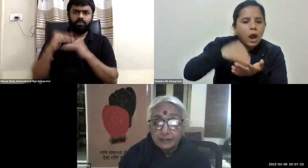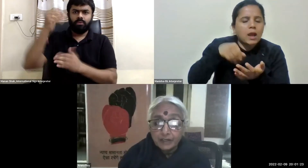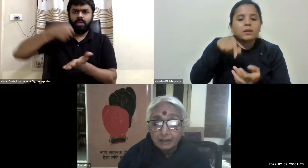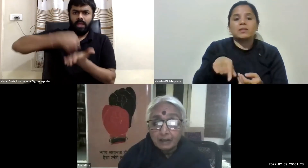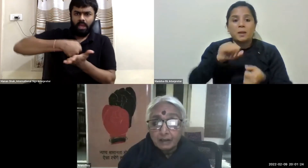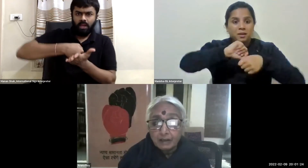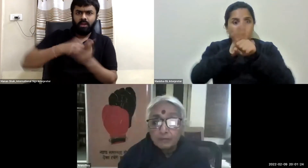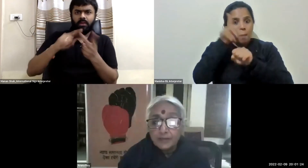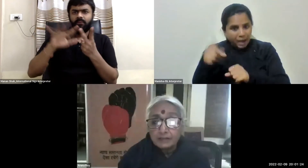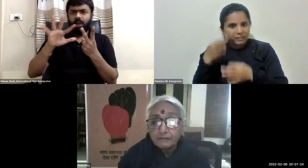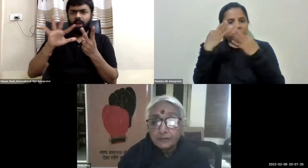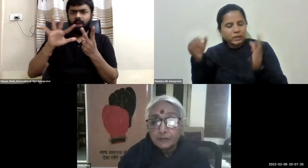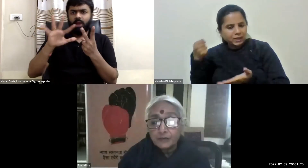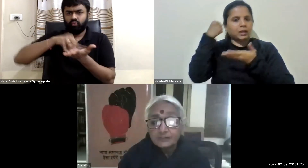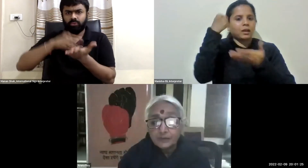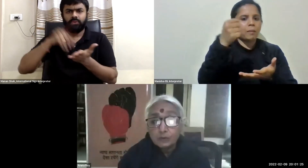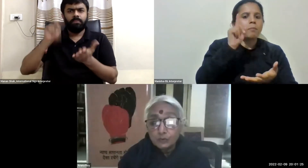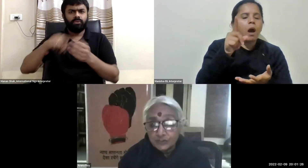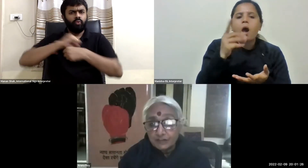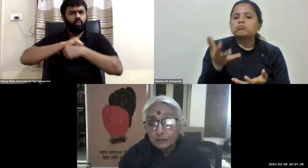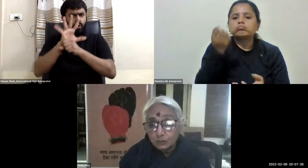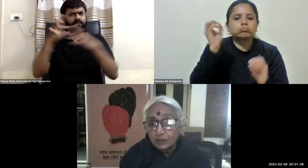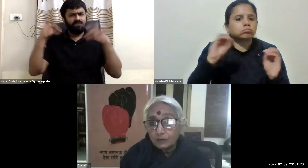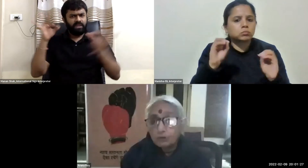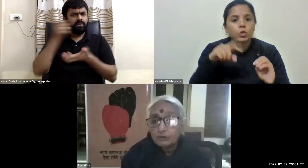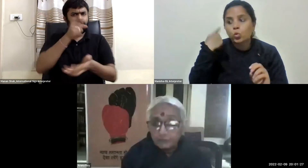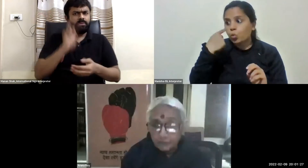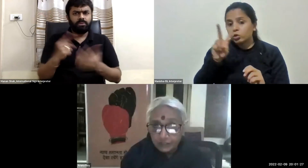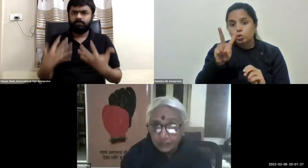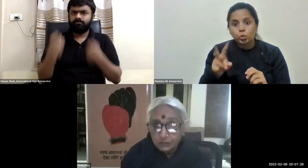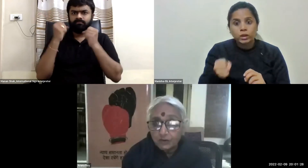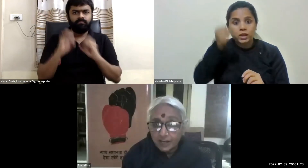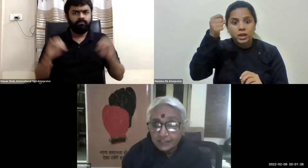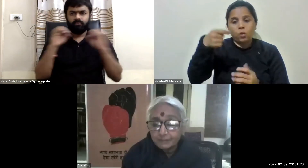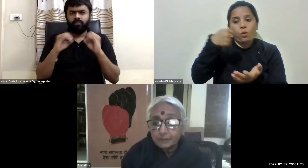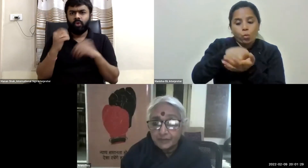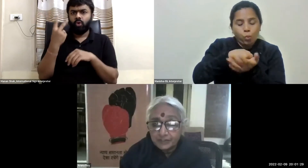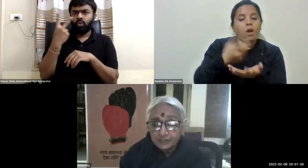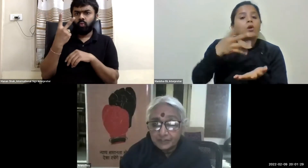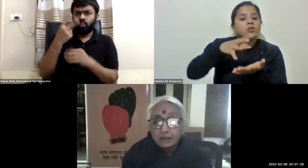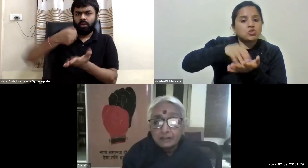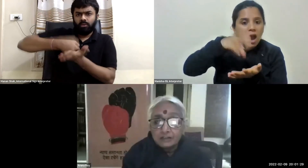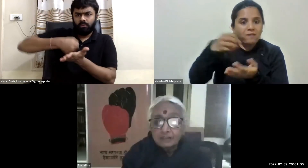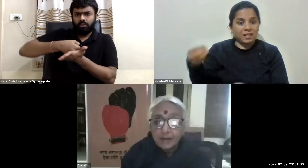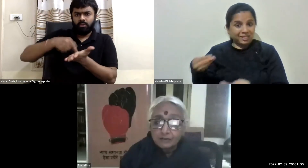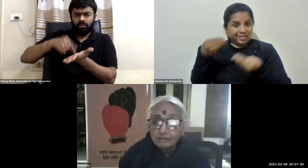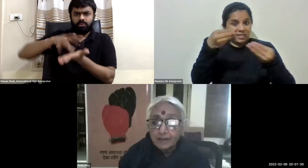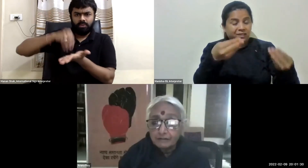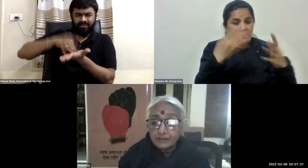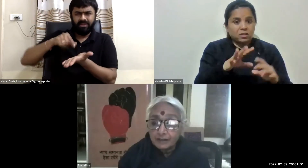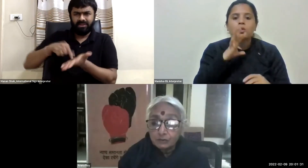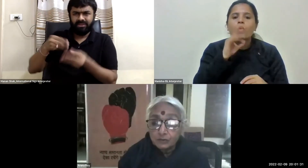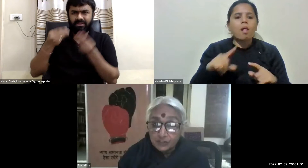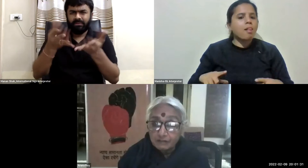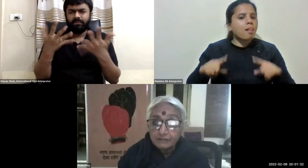the pandemic could be the difference between, for those who receive the 2 kilo wheat or rice per person, it is a matter of